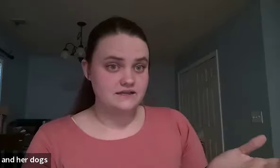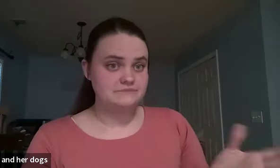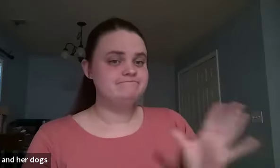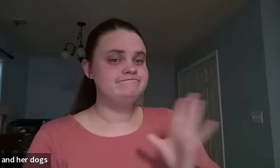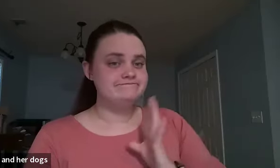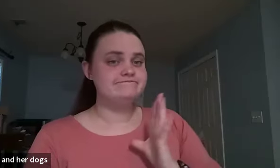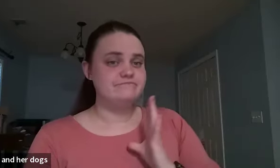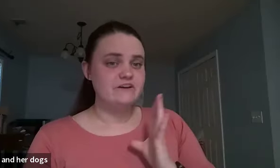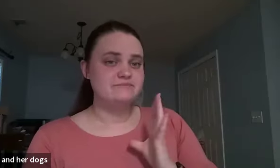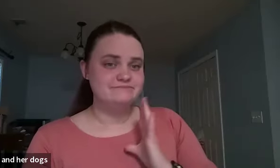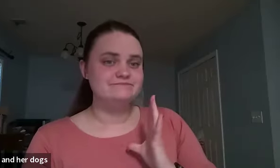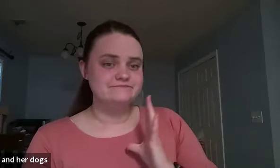fine, fine,